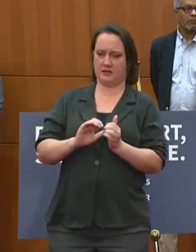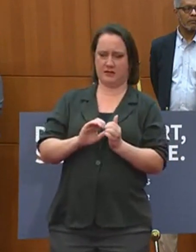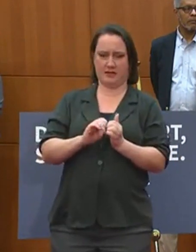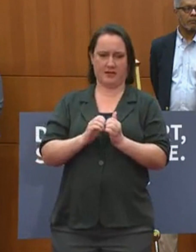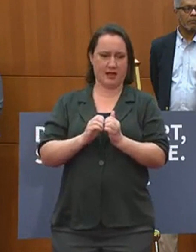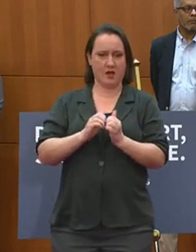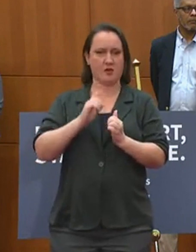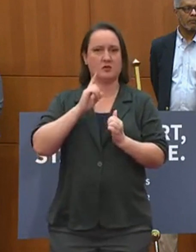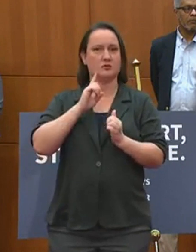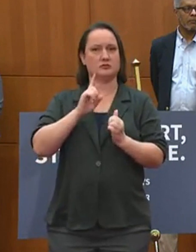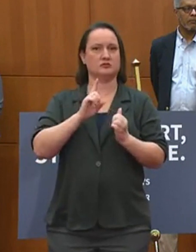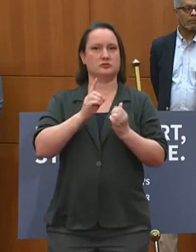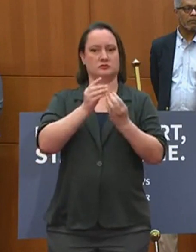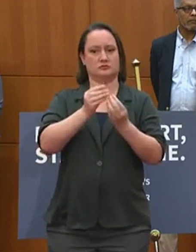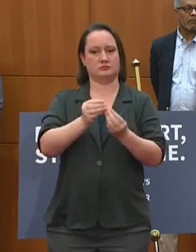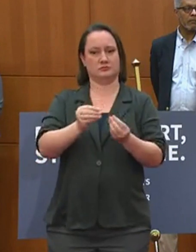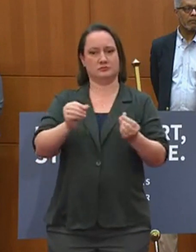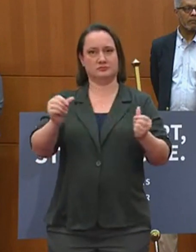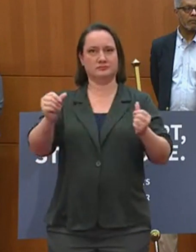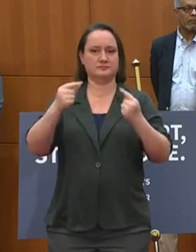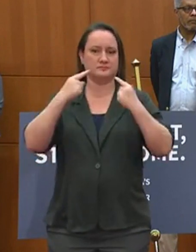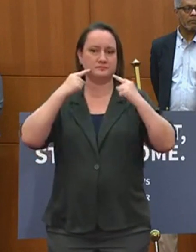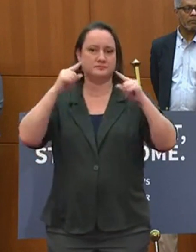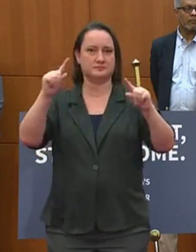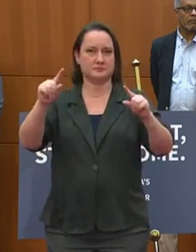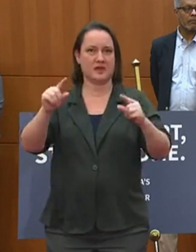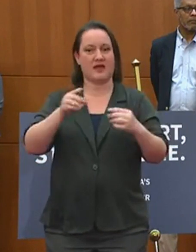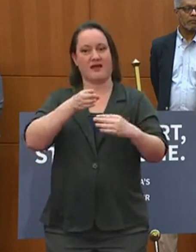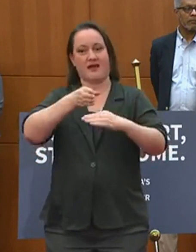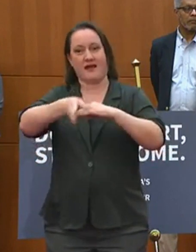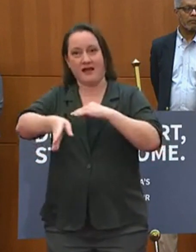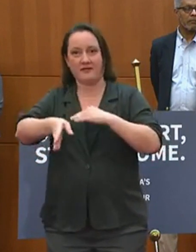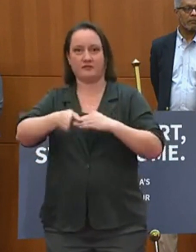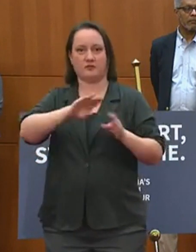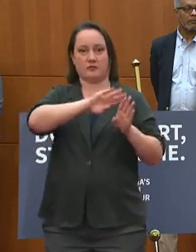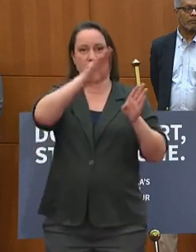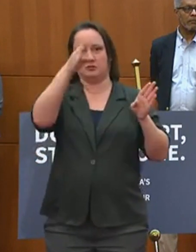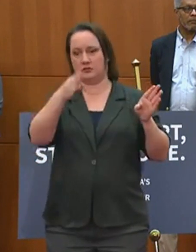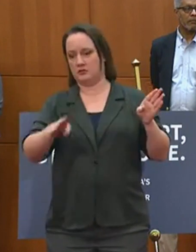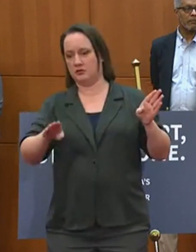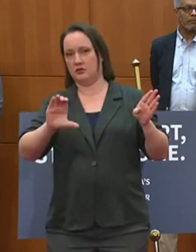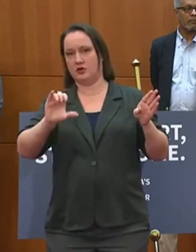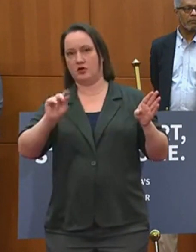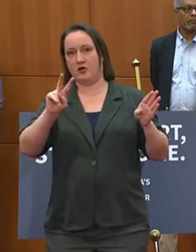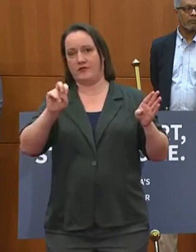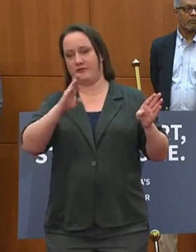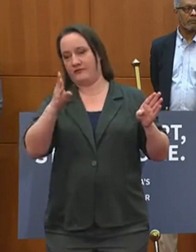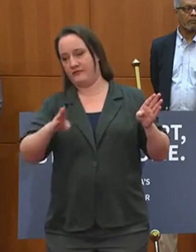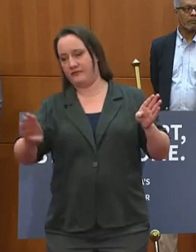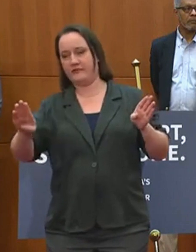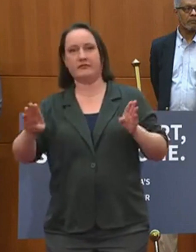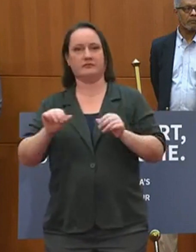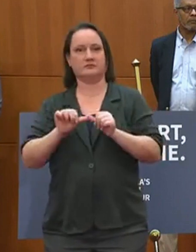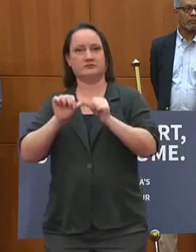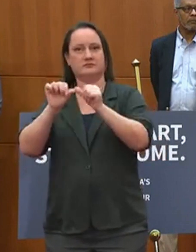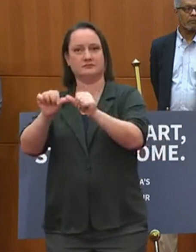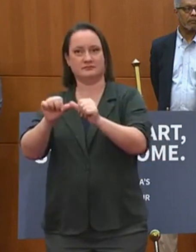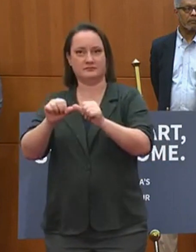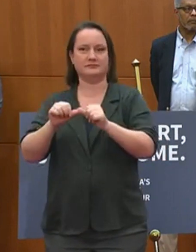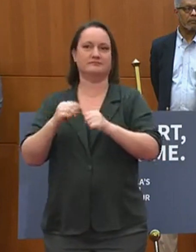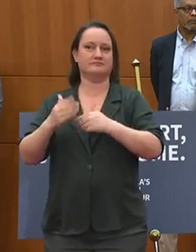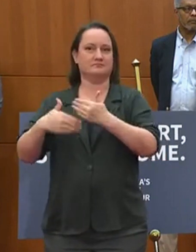this plane on the backside of the curve. But for now, we are at the